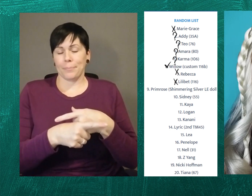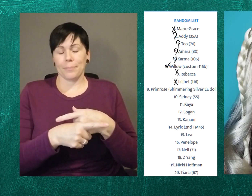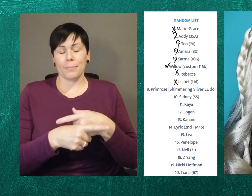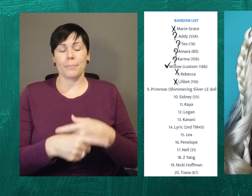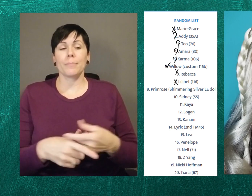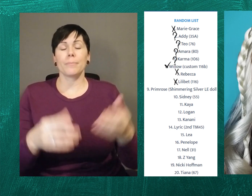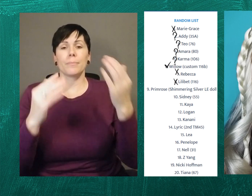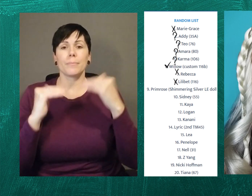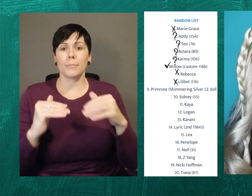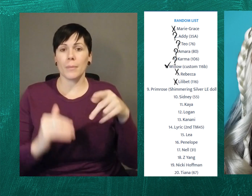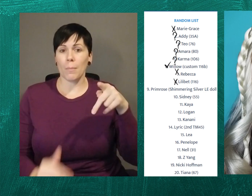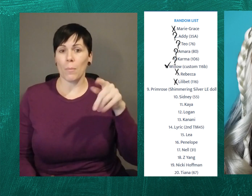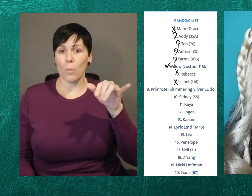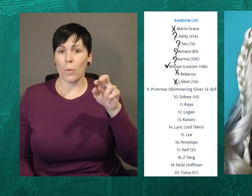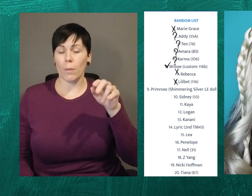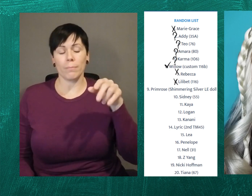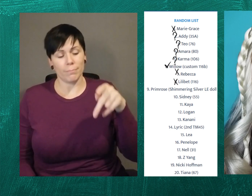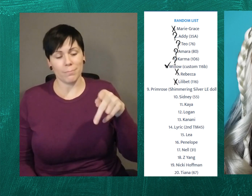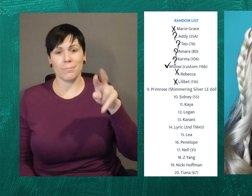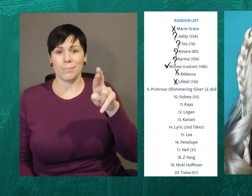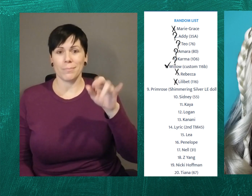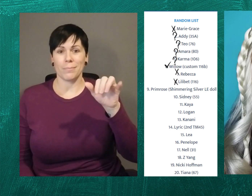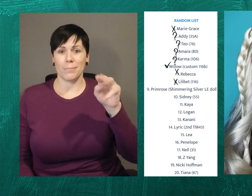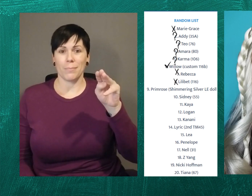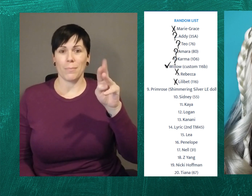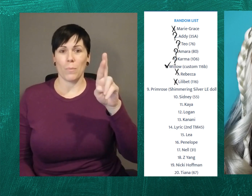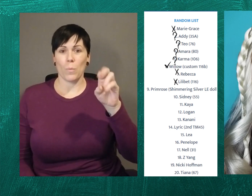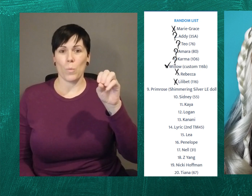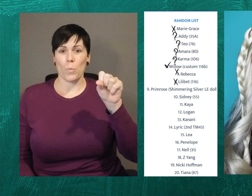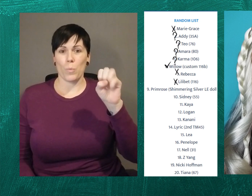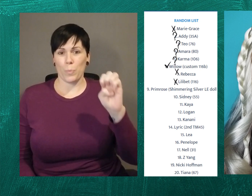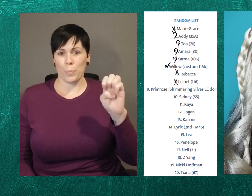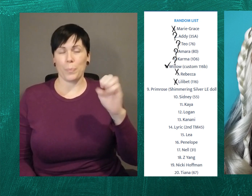Primrose, she is the second